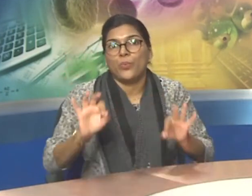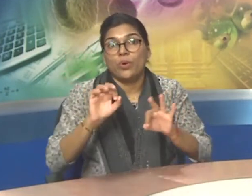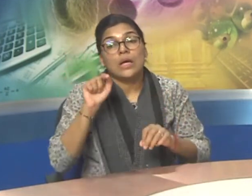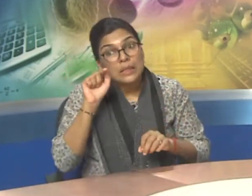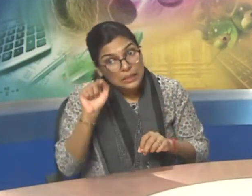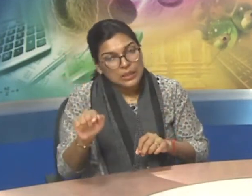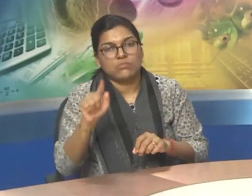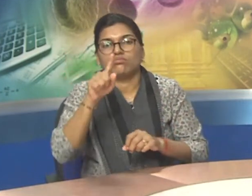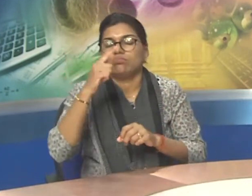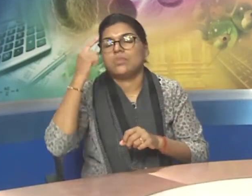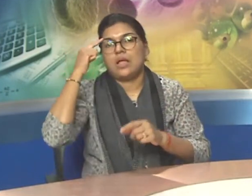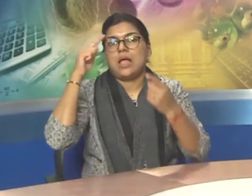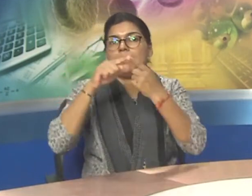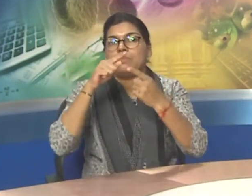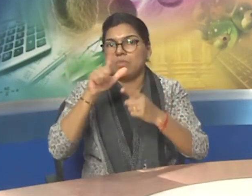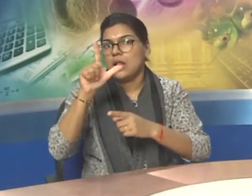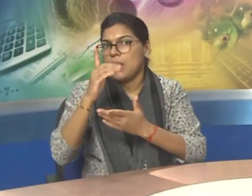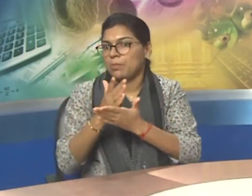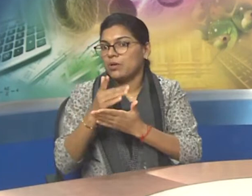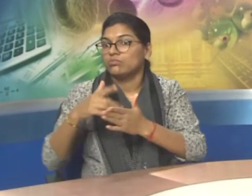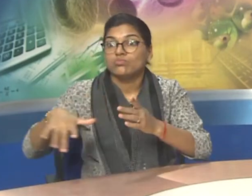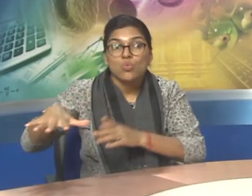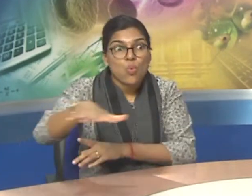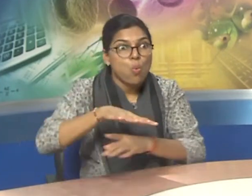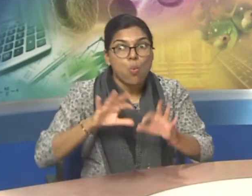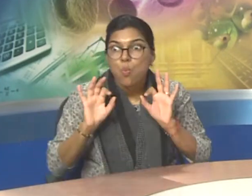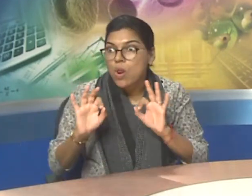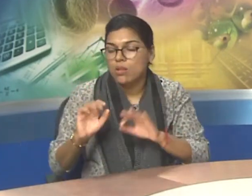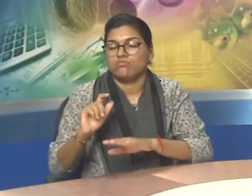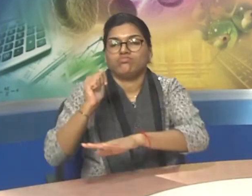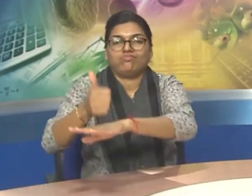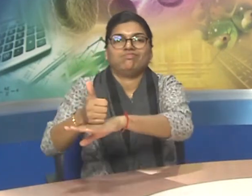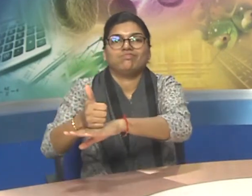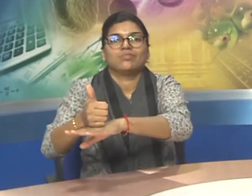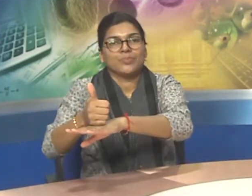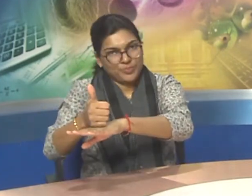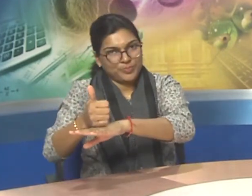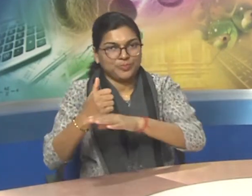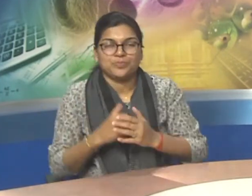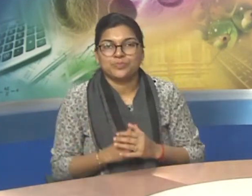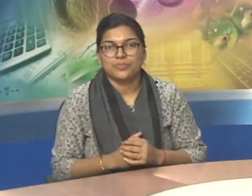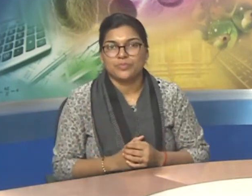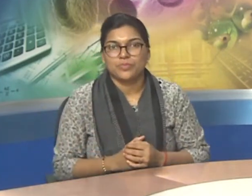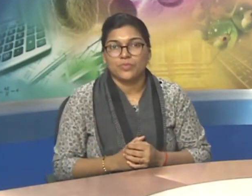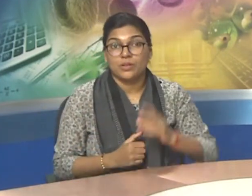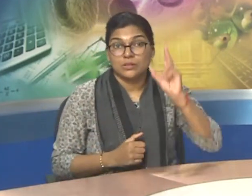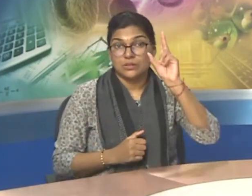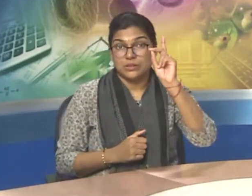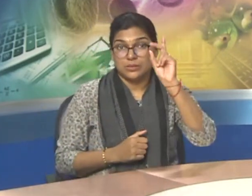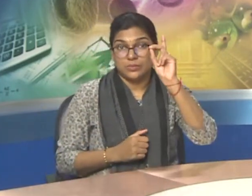a silent and peaceful location. So that is why the library location is important.